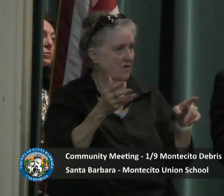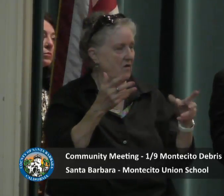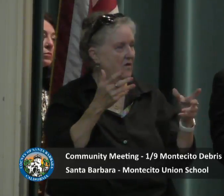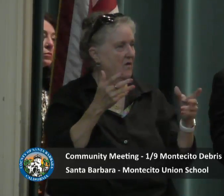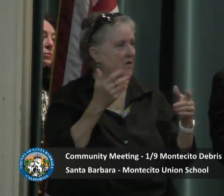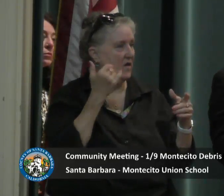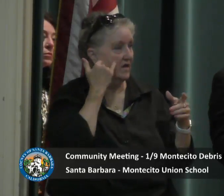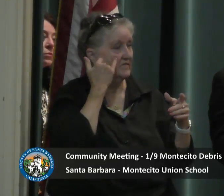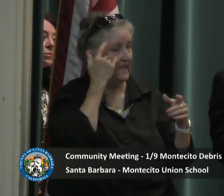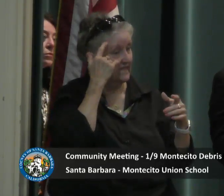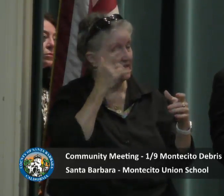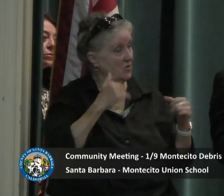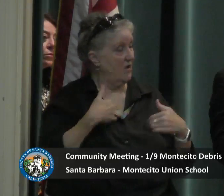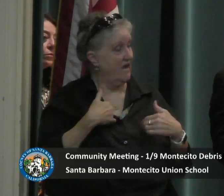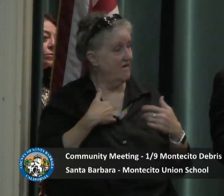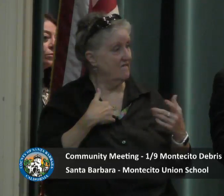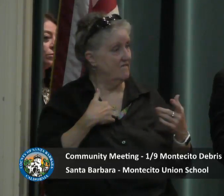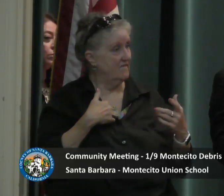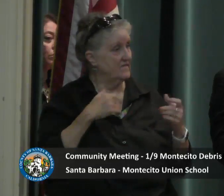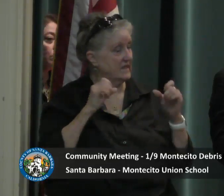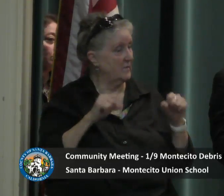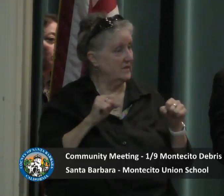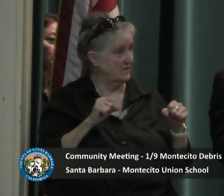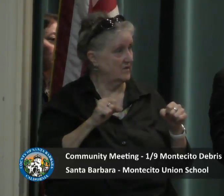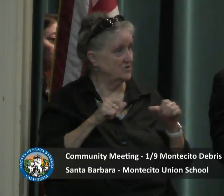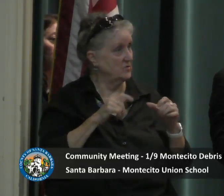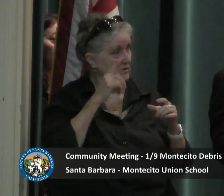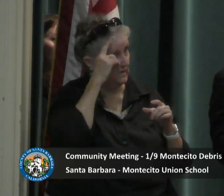if they think you have the ability to